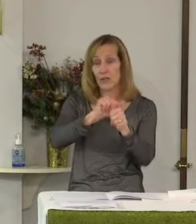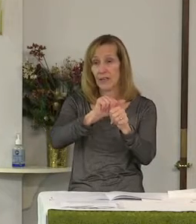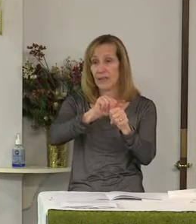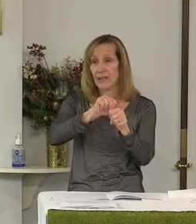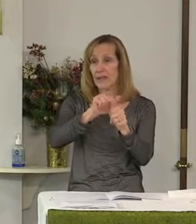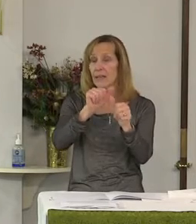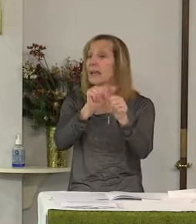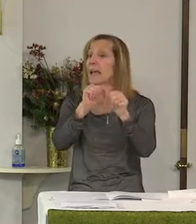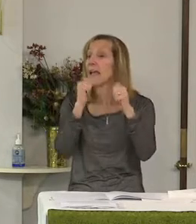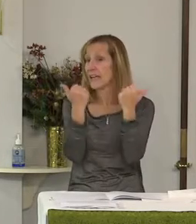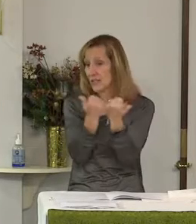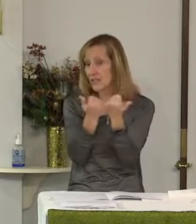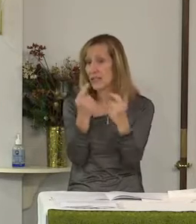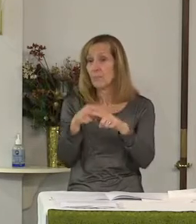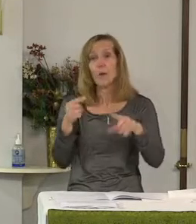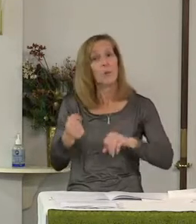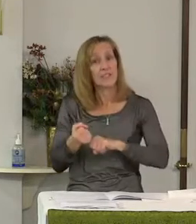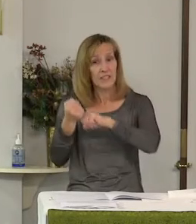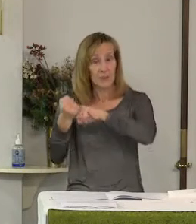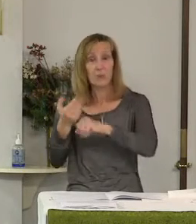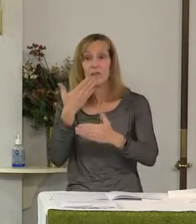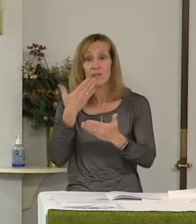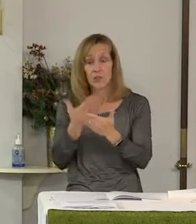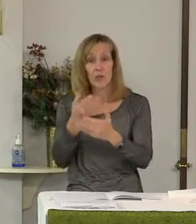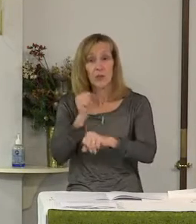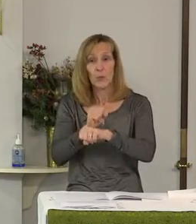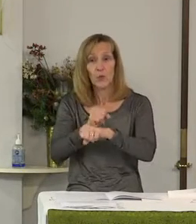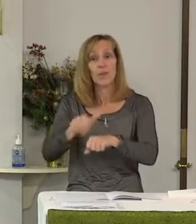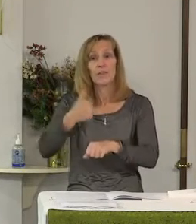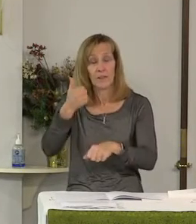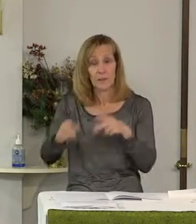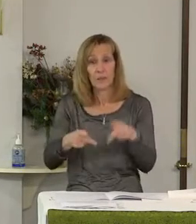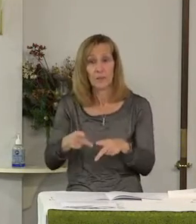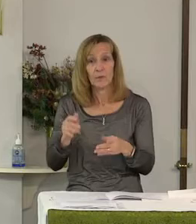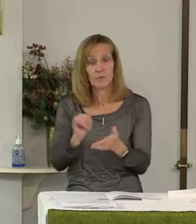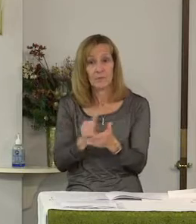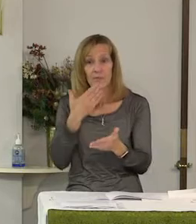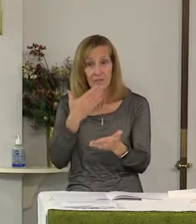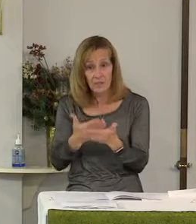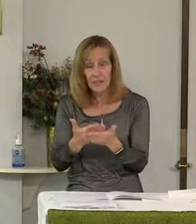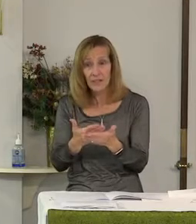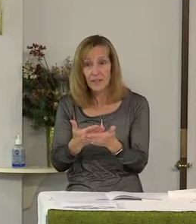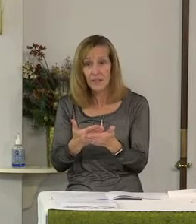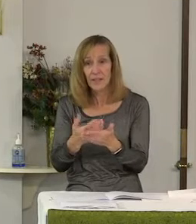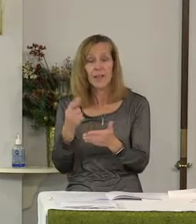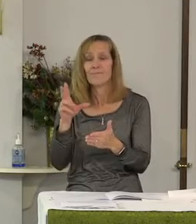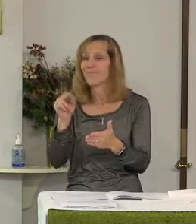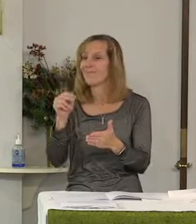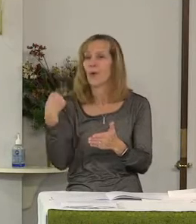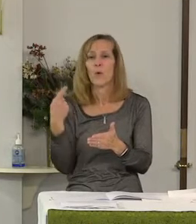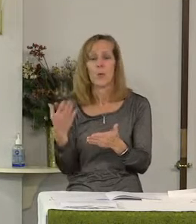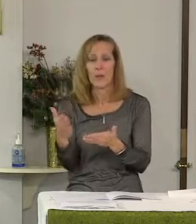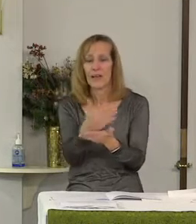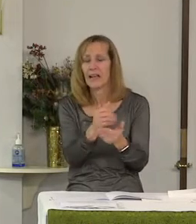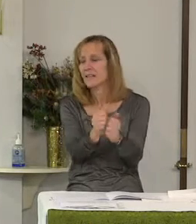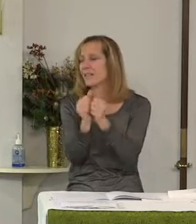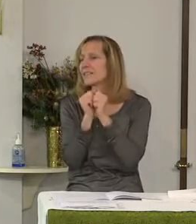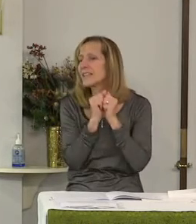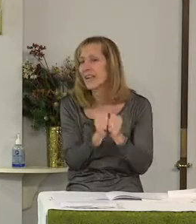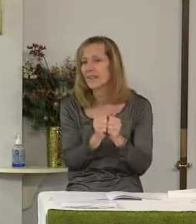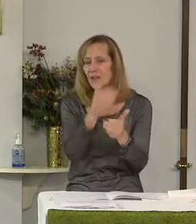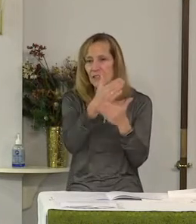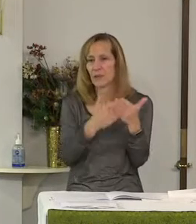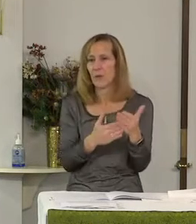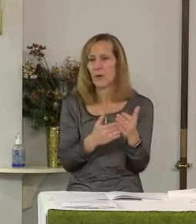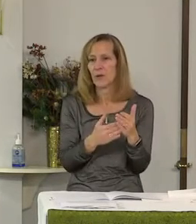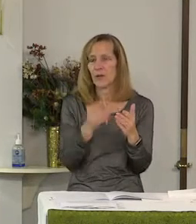important organizations that meet the deep need of others. Now, we gather together as part